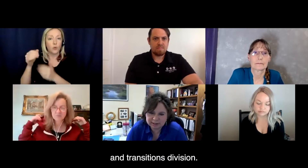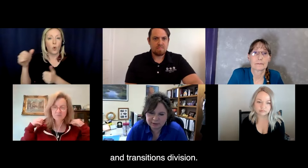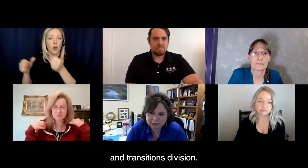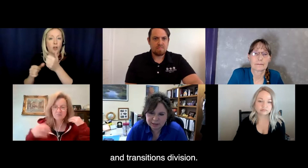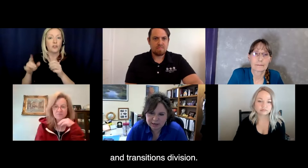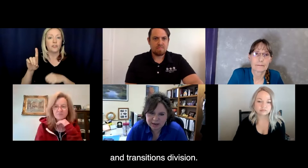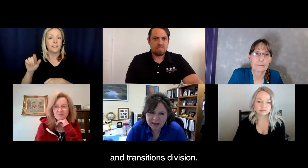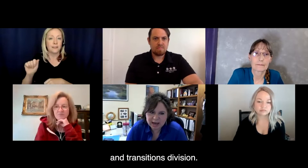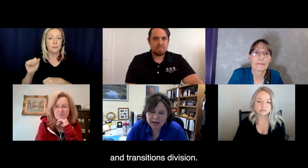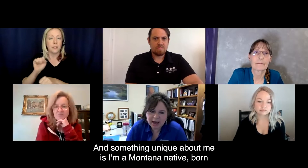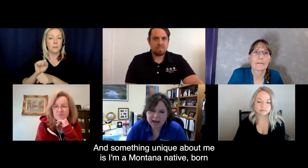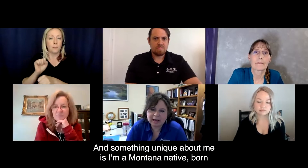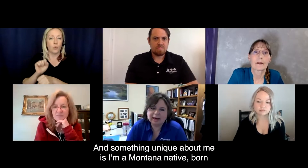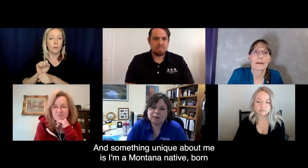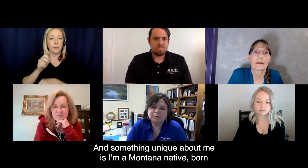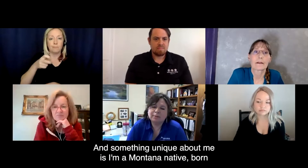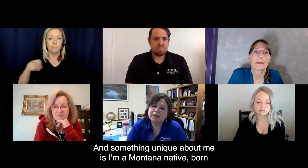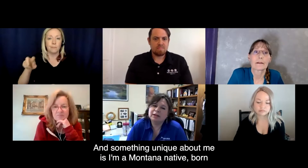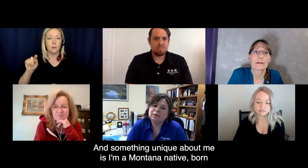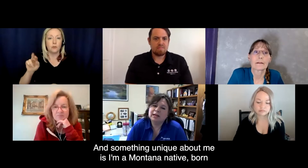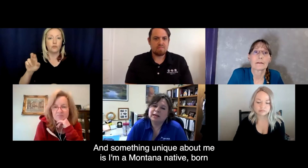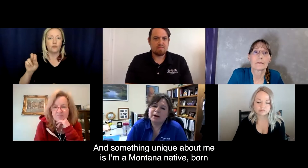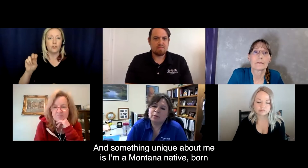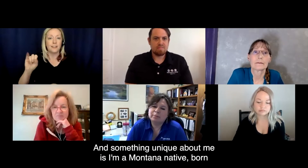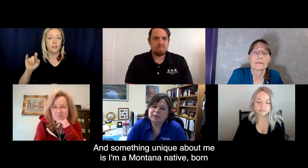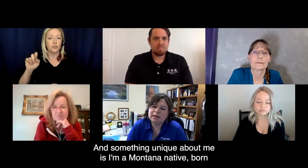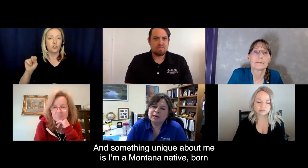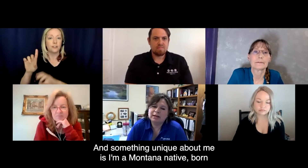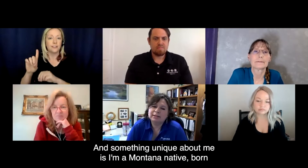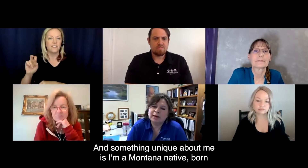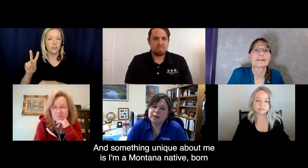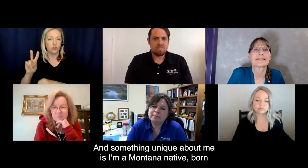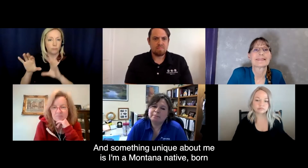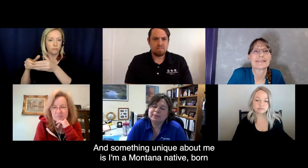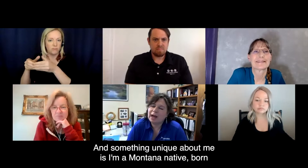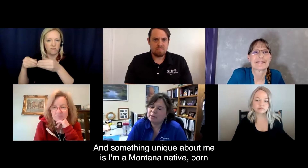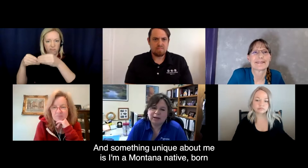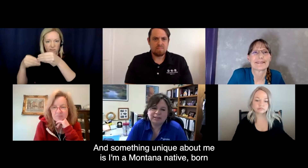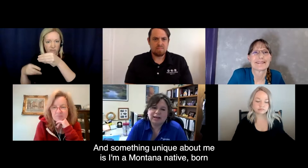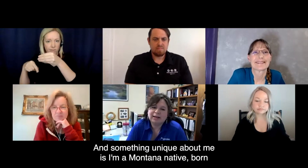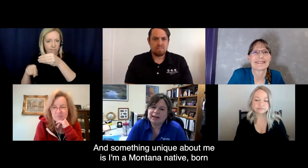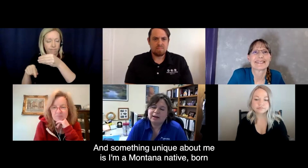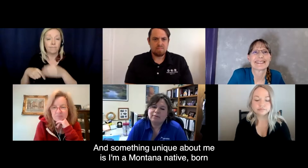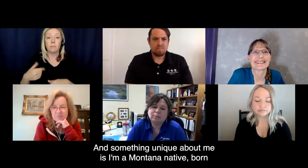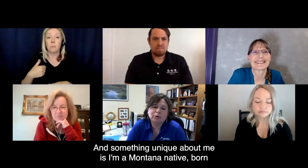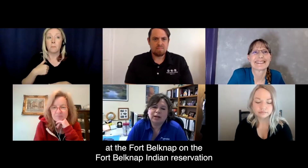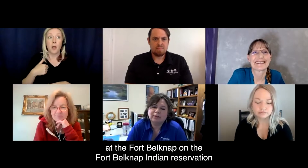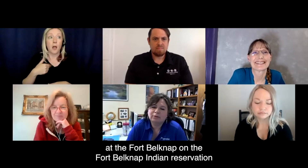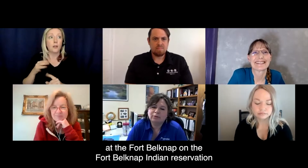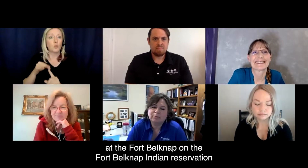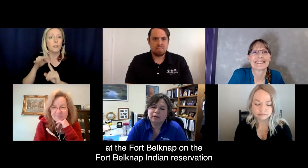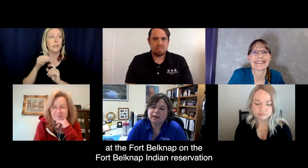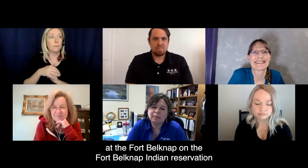Transitions Division. And something unique about me is I'm a Montana native, born at